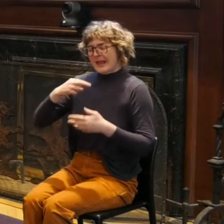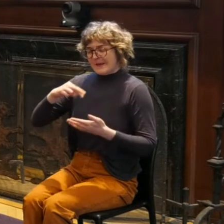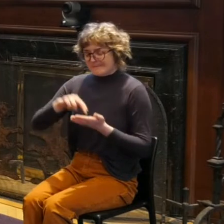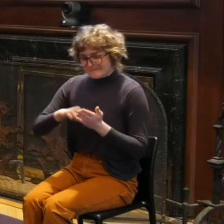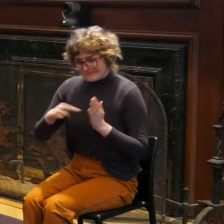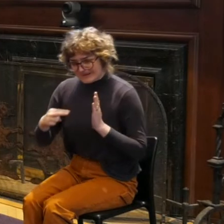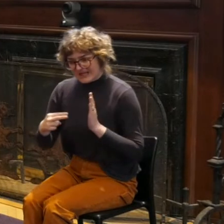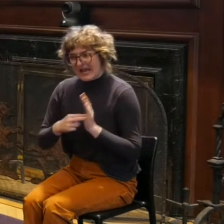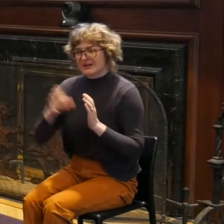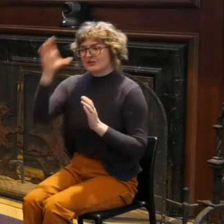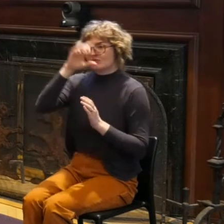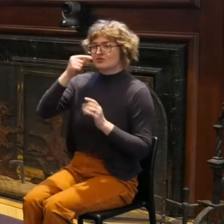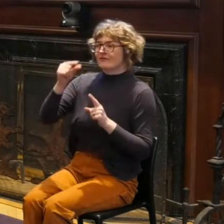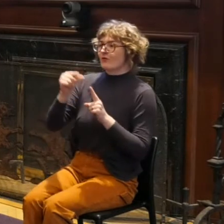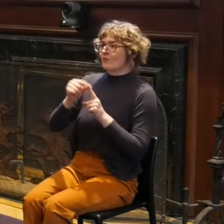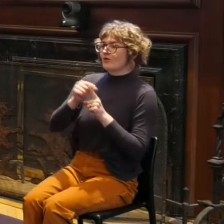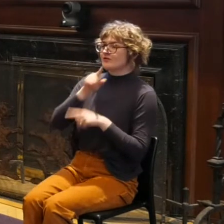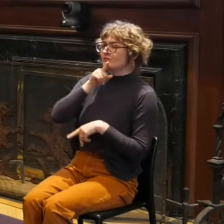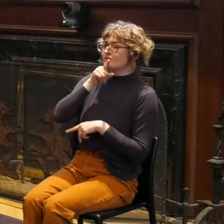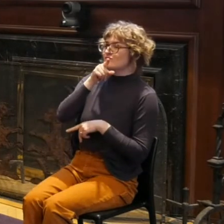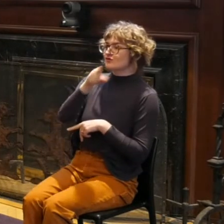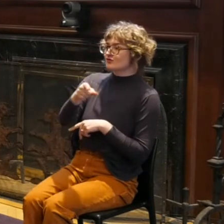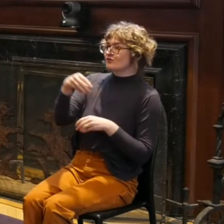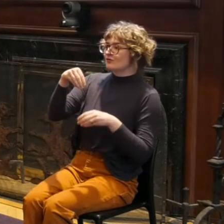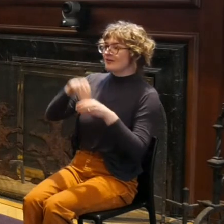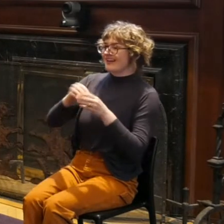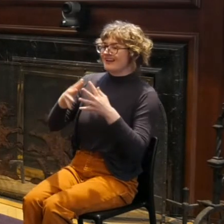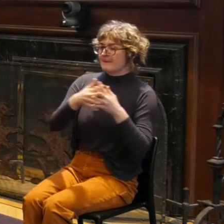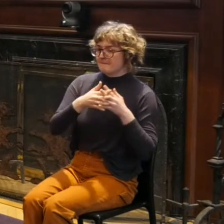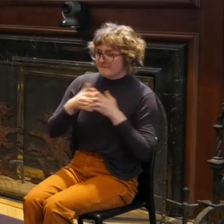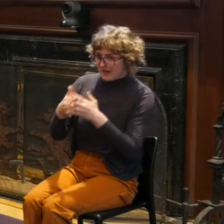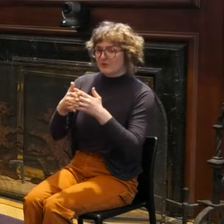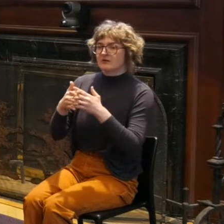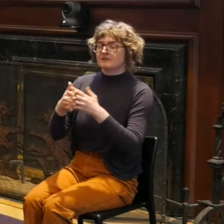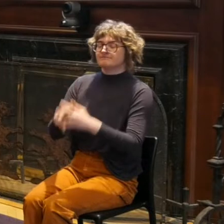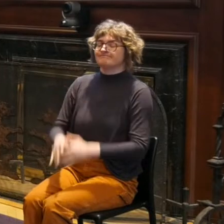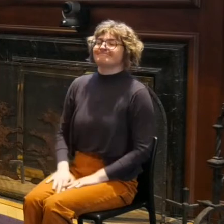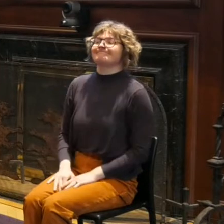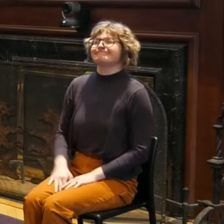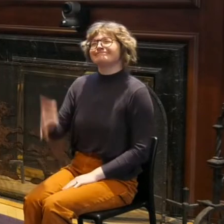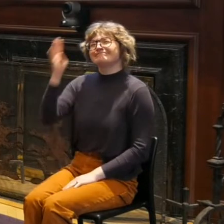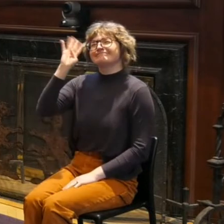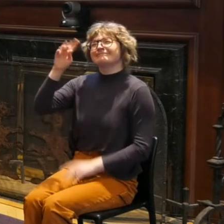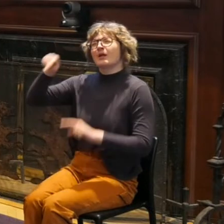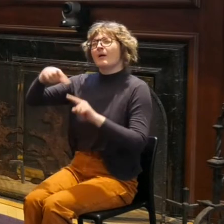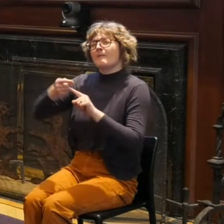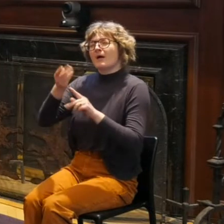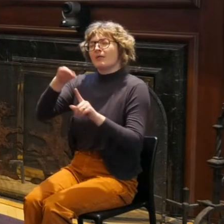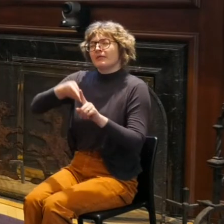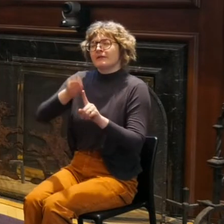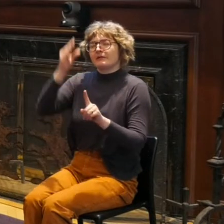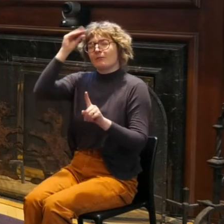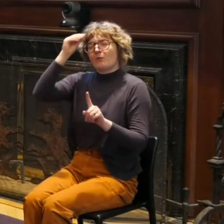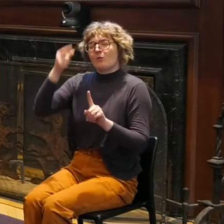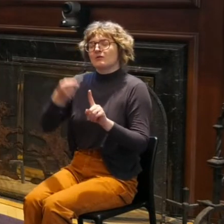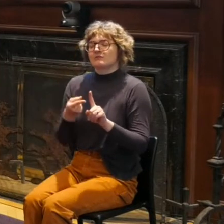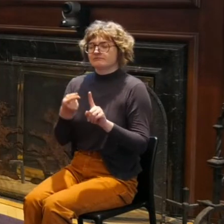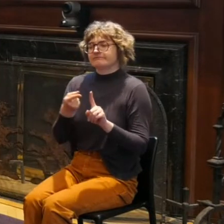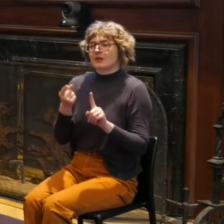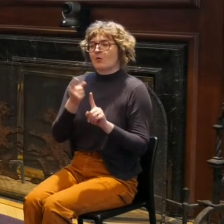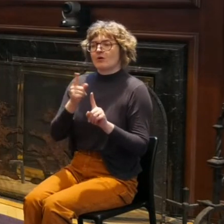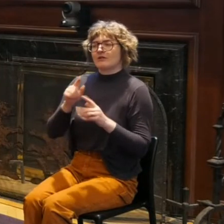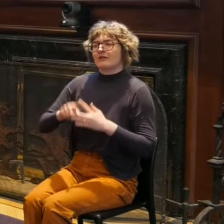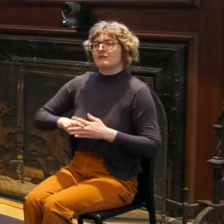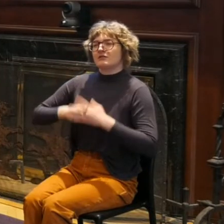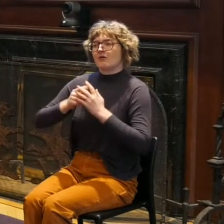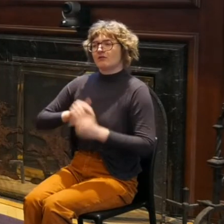seeking words that will be true in America. I wonder about these boys. Where do they